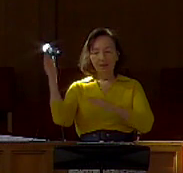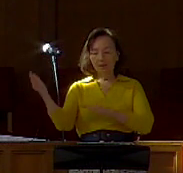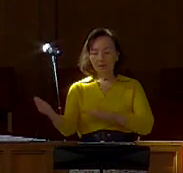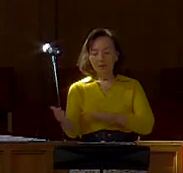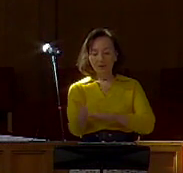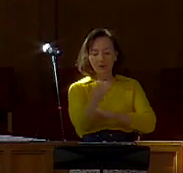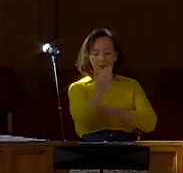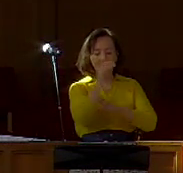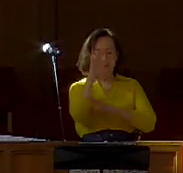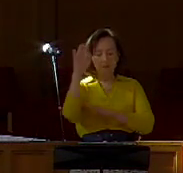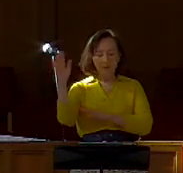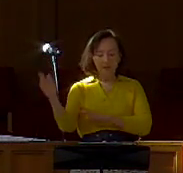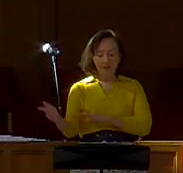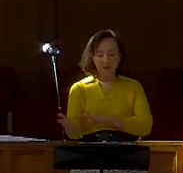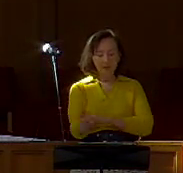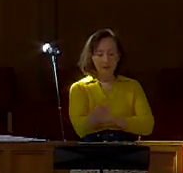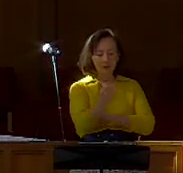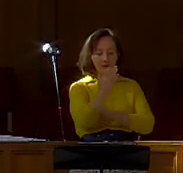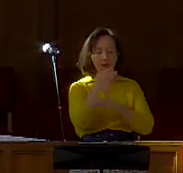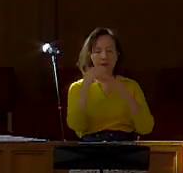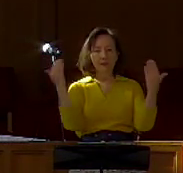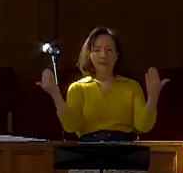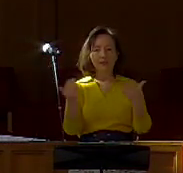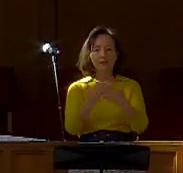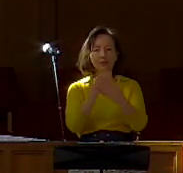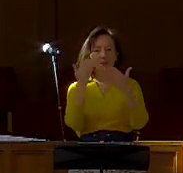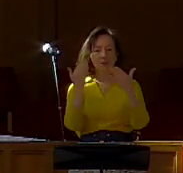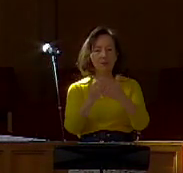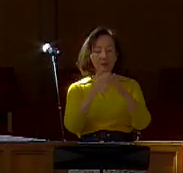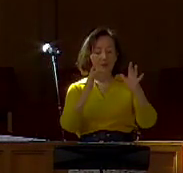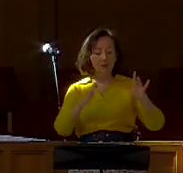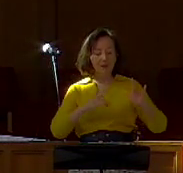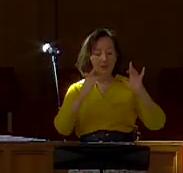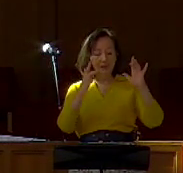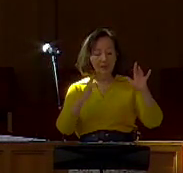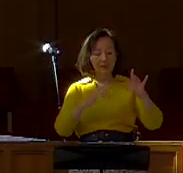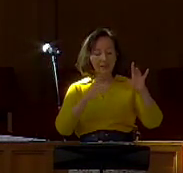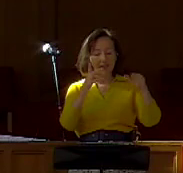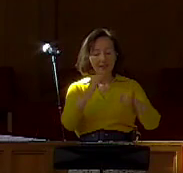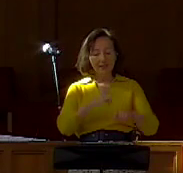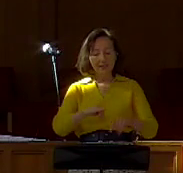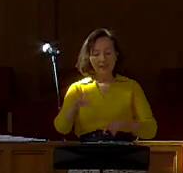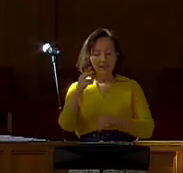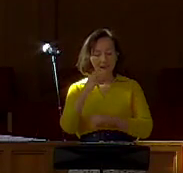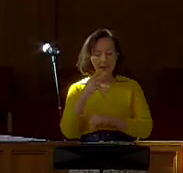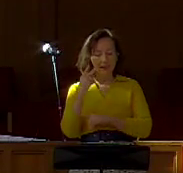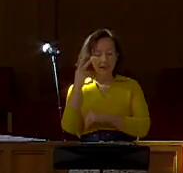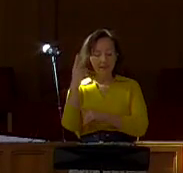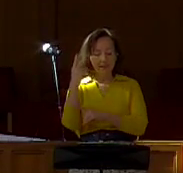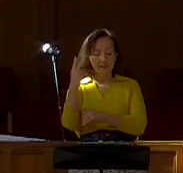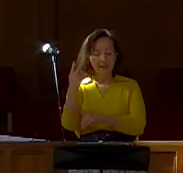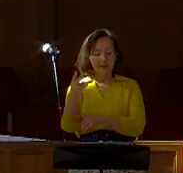faithfulness. Morning by morning, new mercies I see.